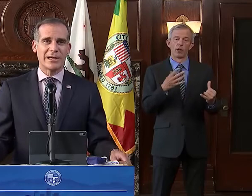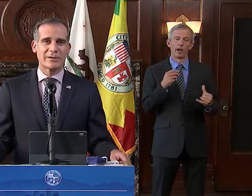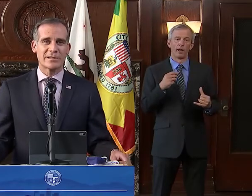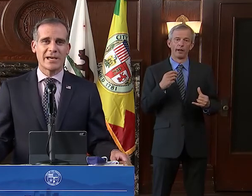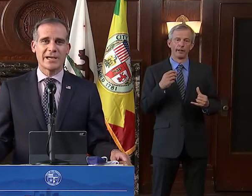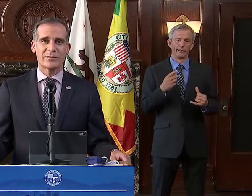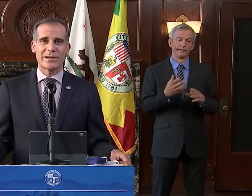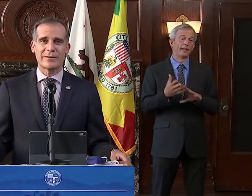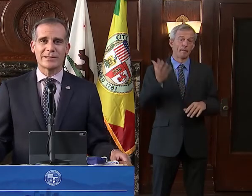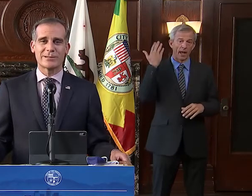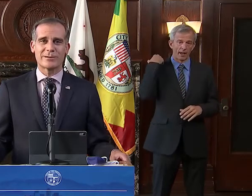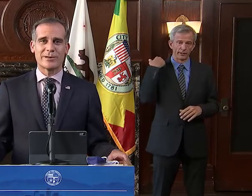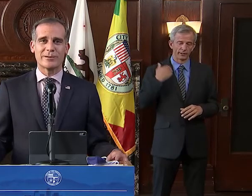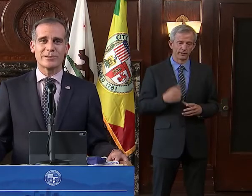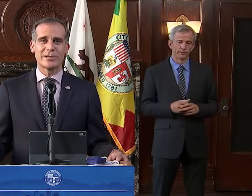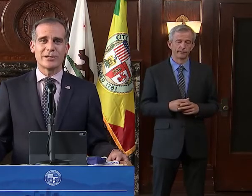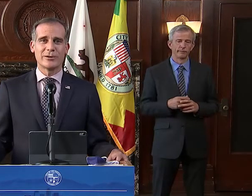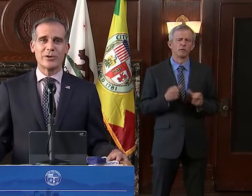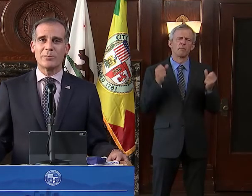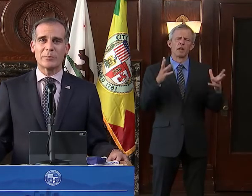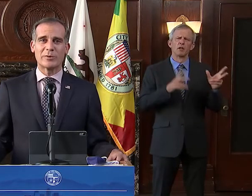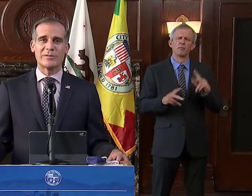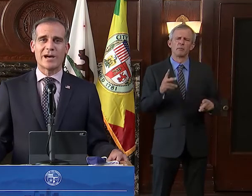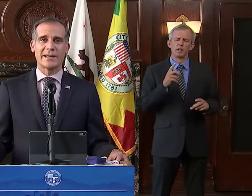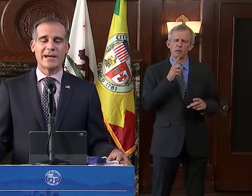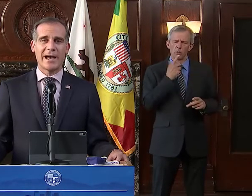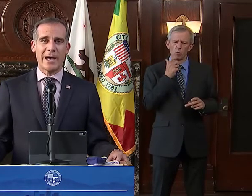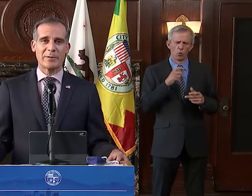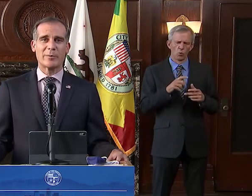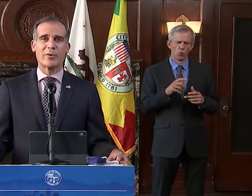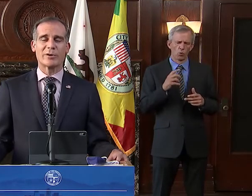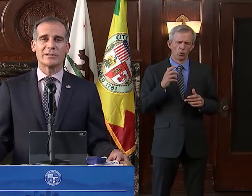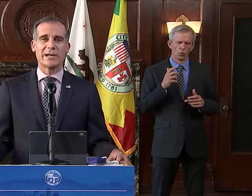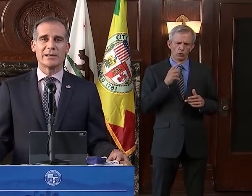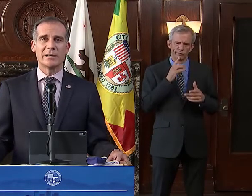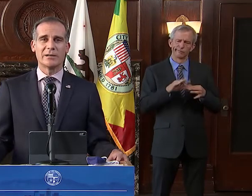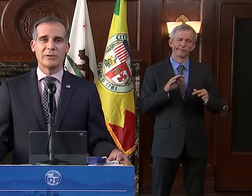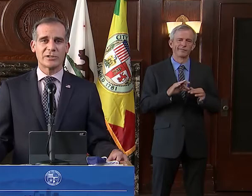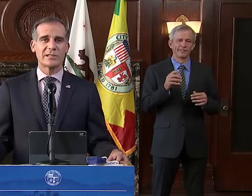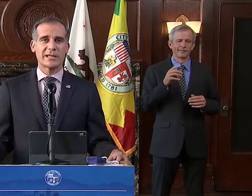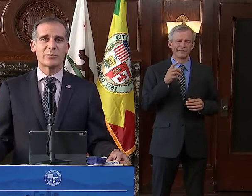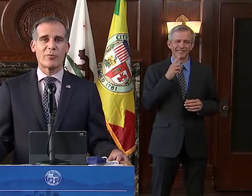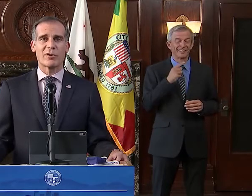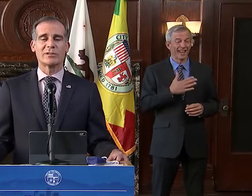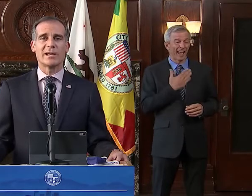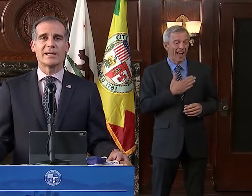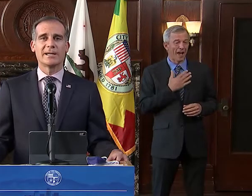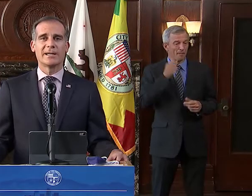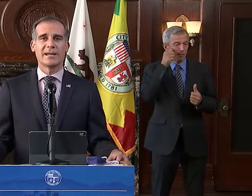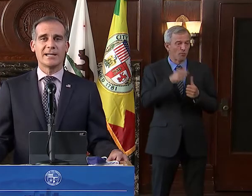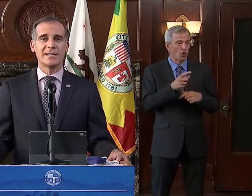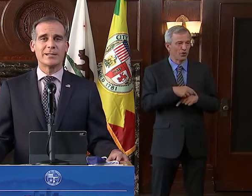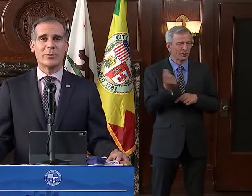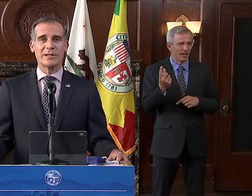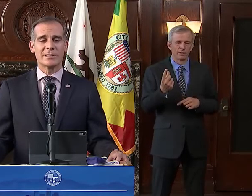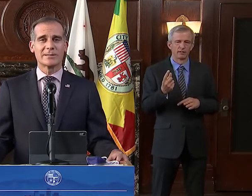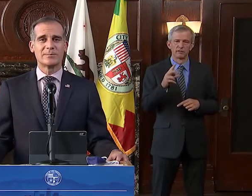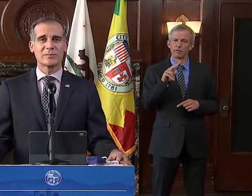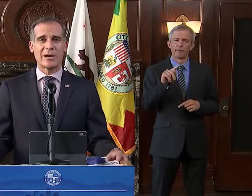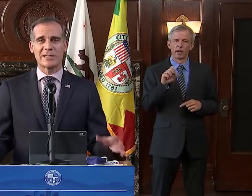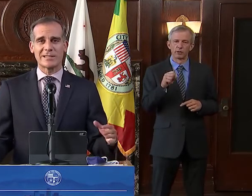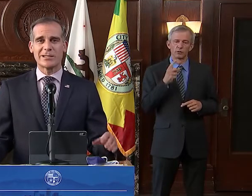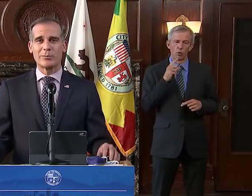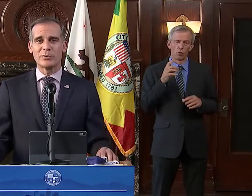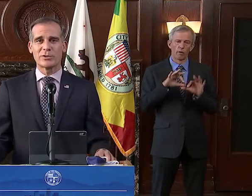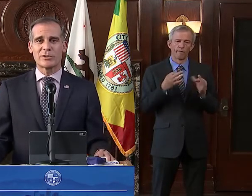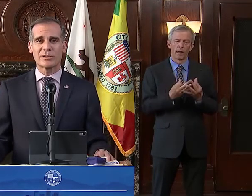said, we never say as veterans or those who know people who have died, Happy Memorial Day. We just say it's Memorial Day. And indeed it was.